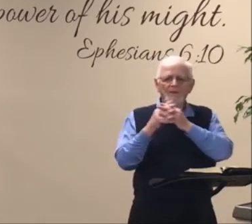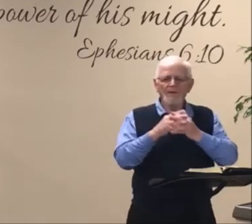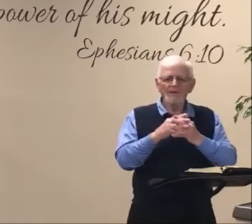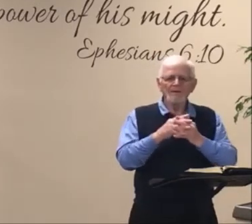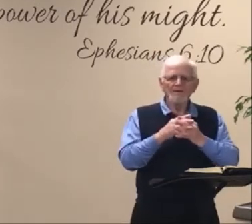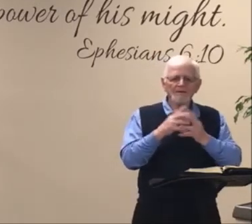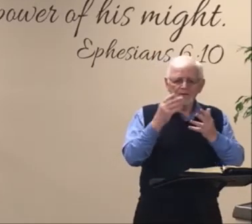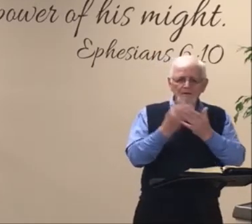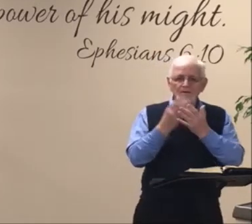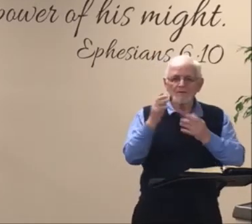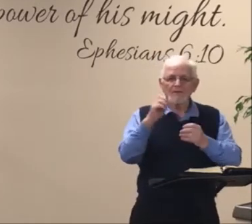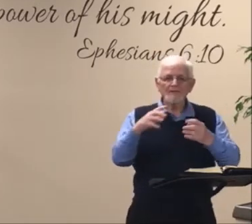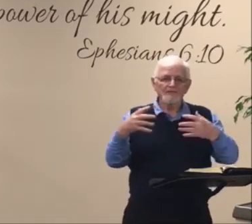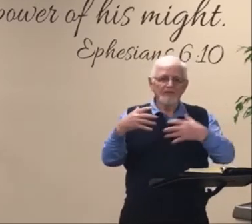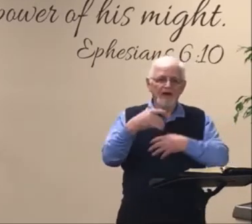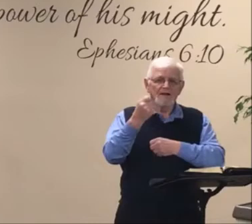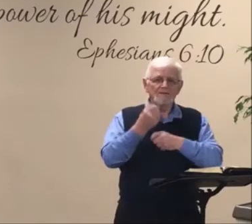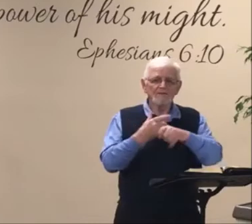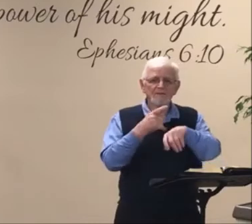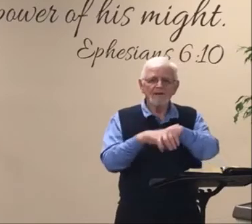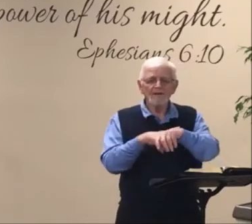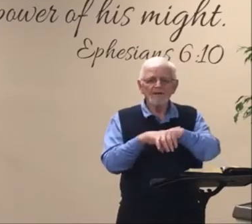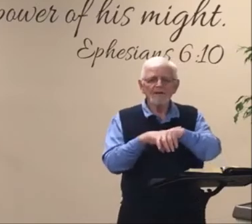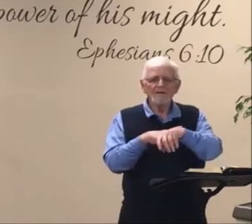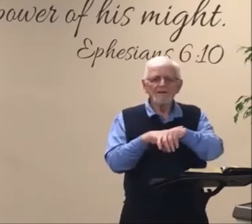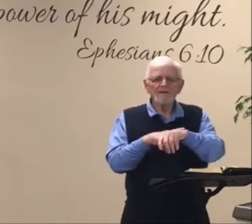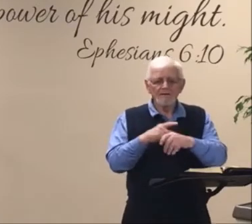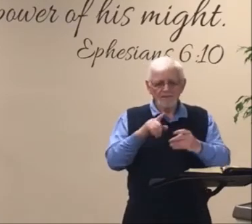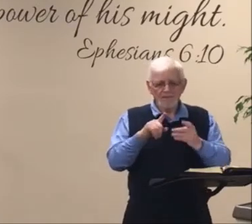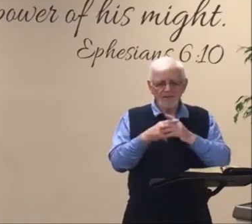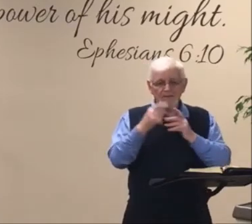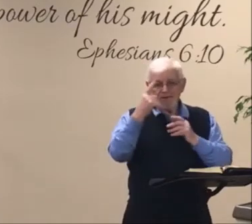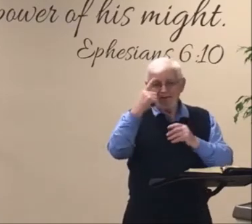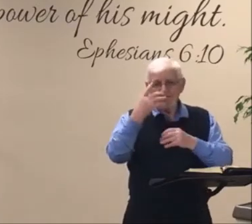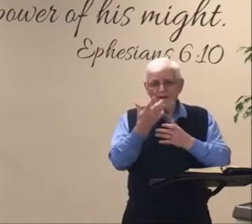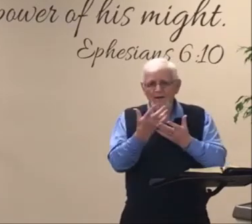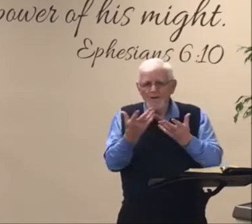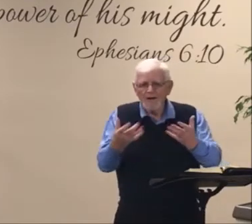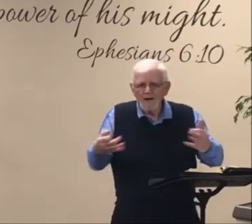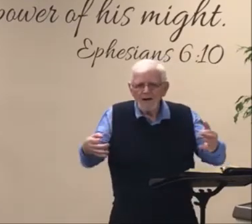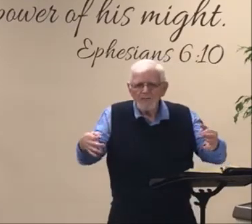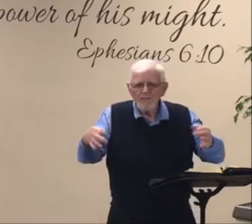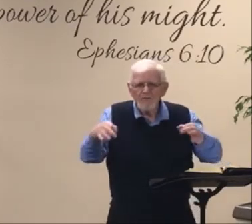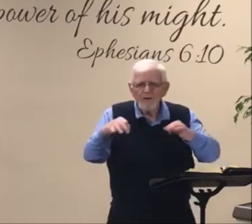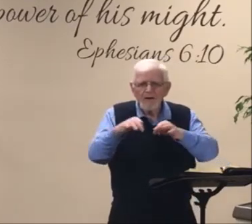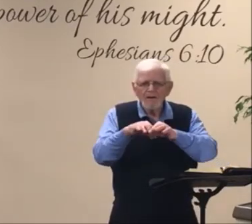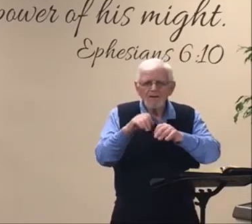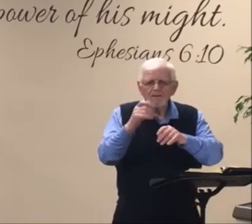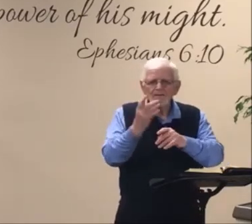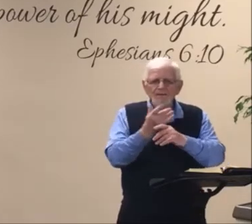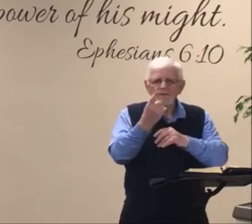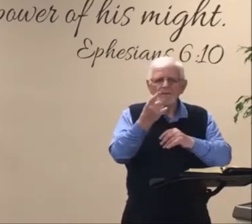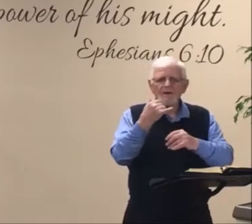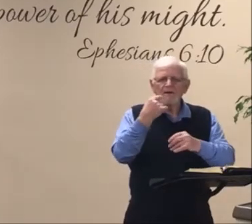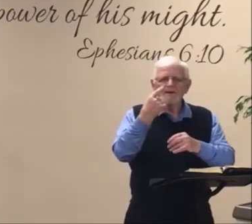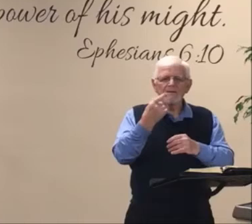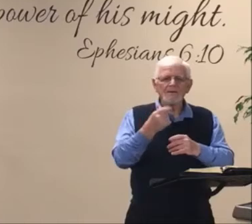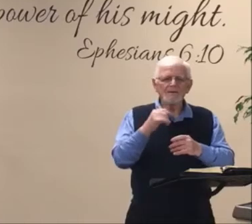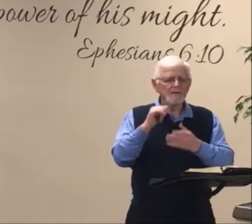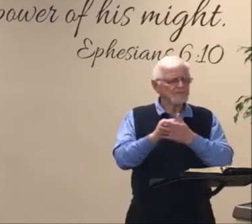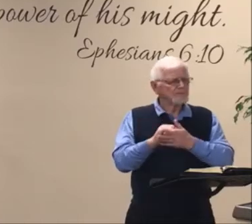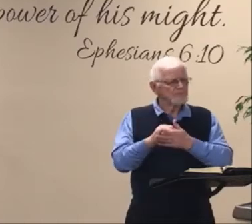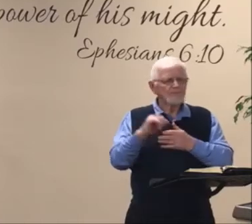good to be afraid sometimes, so you can start thinking about what's important. Somebody said, Ronald Reagan said